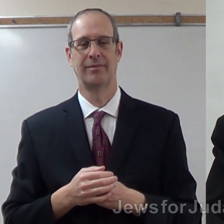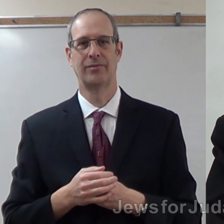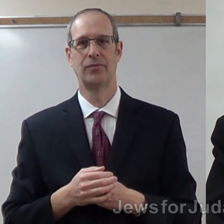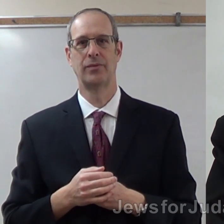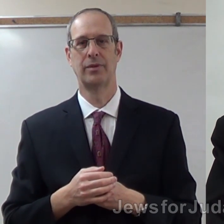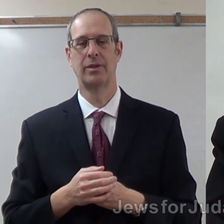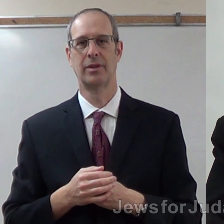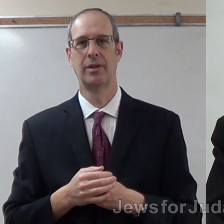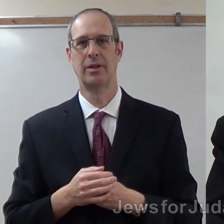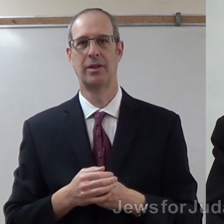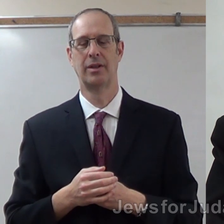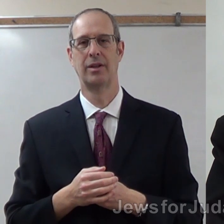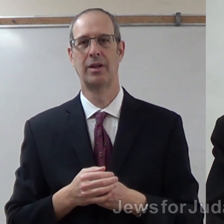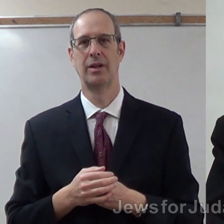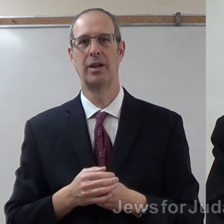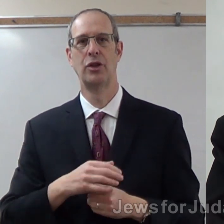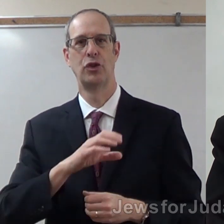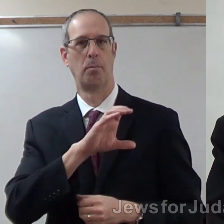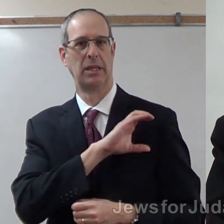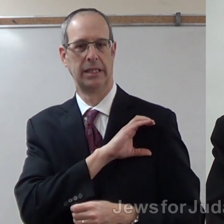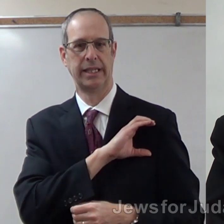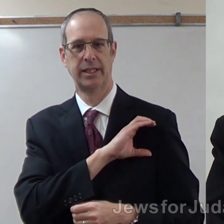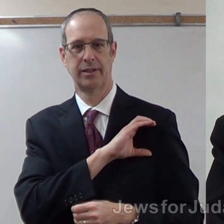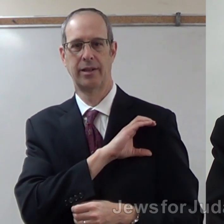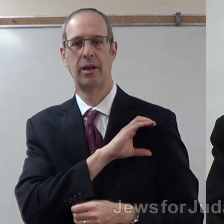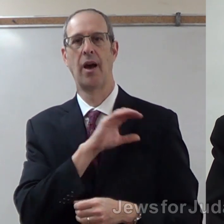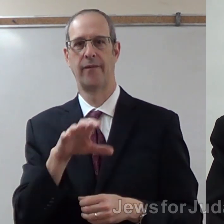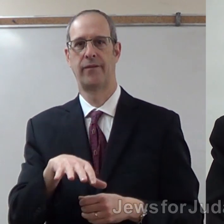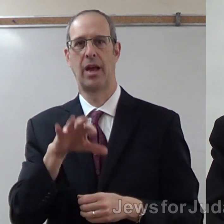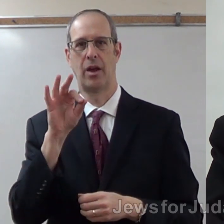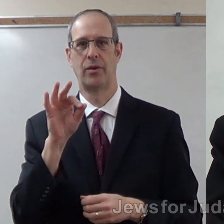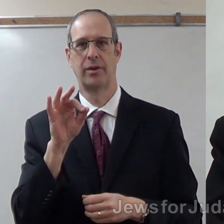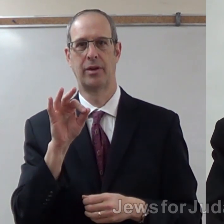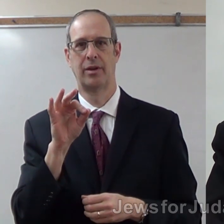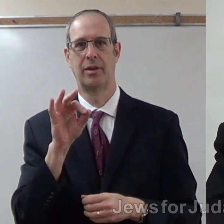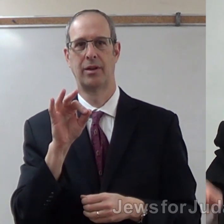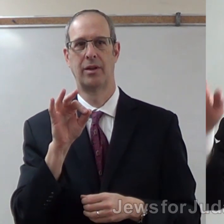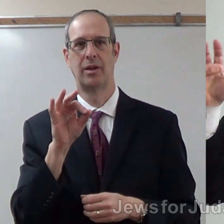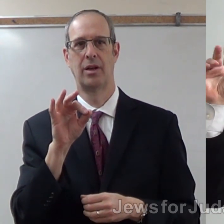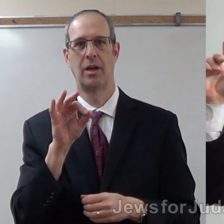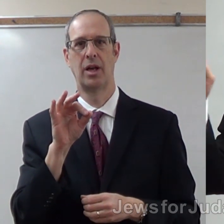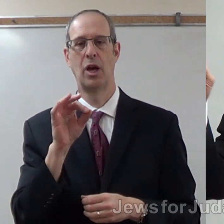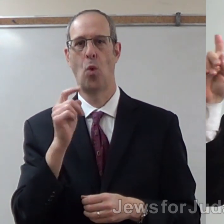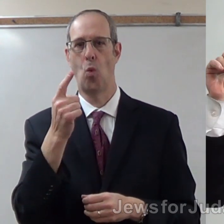The police have found that